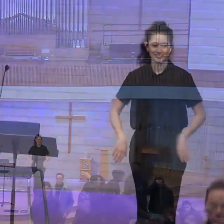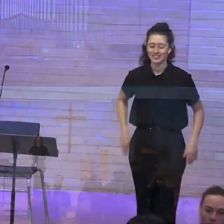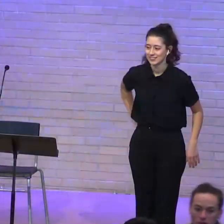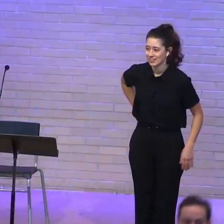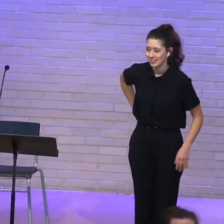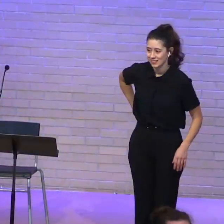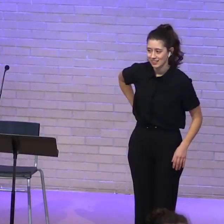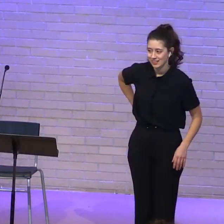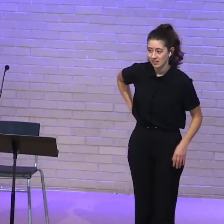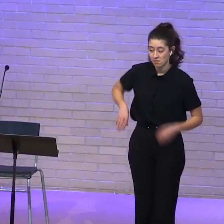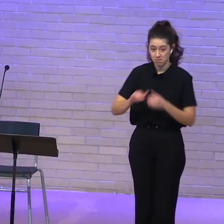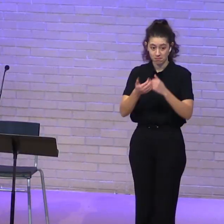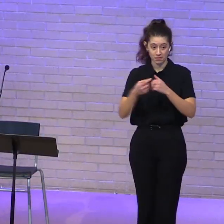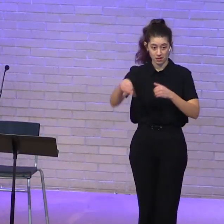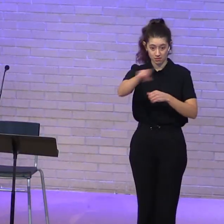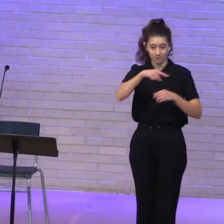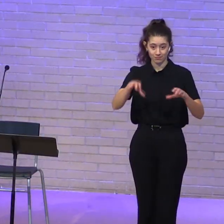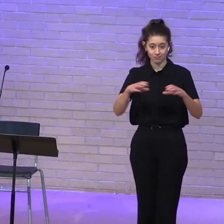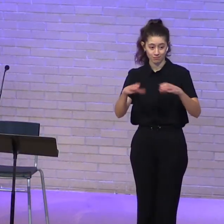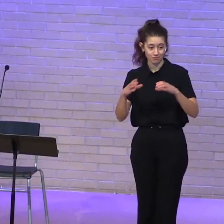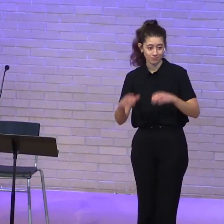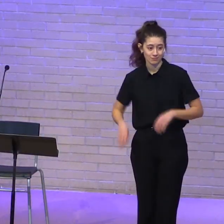Yes, how are we all doing this morning?